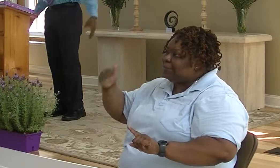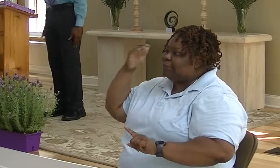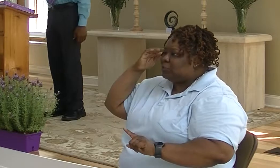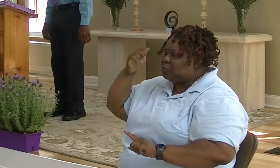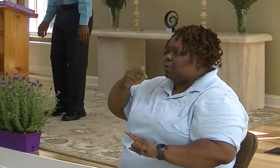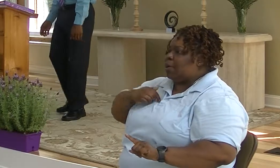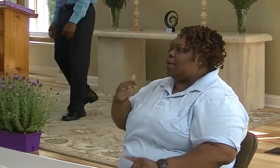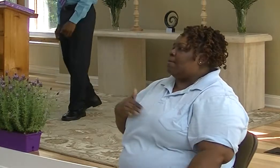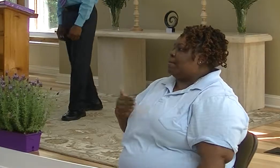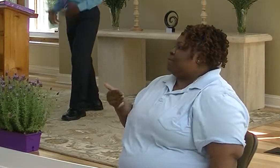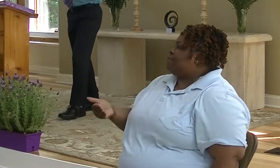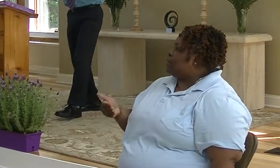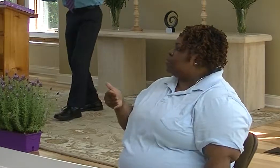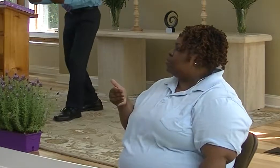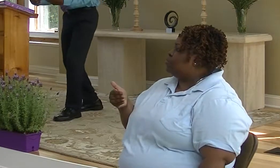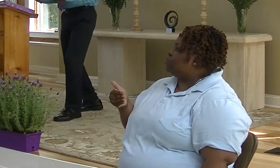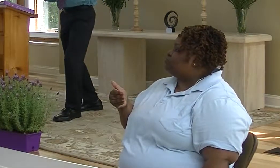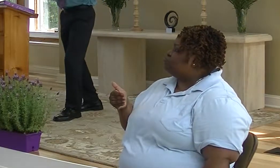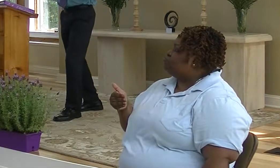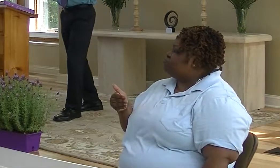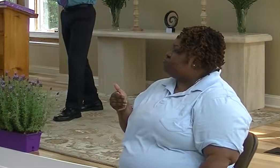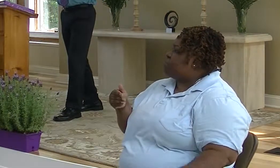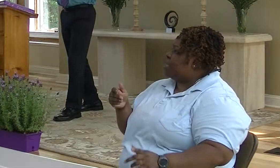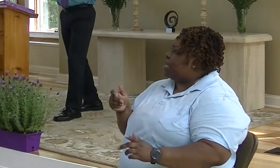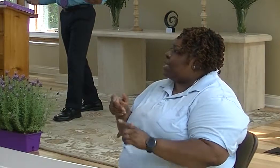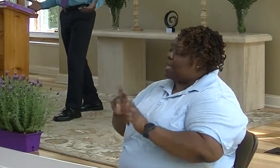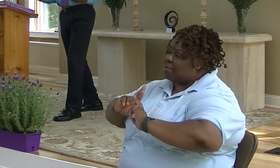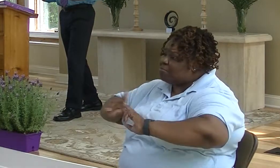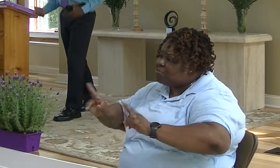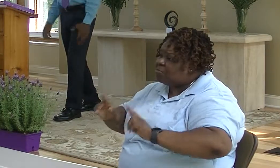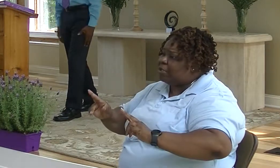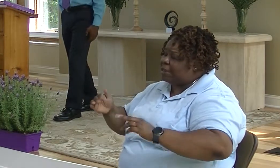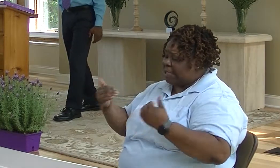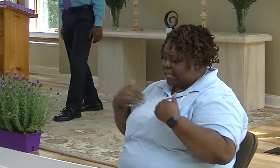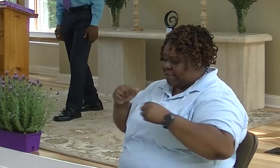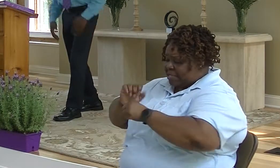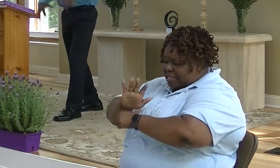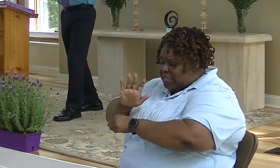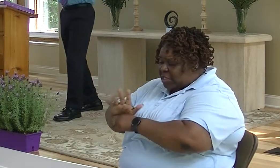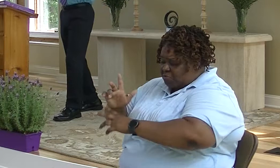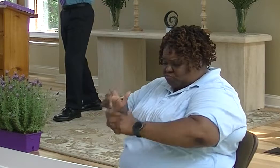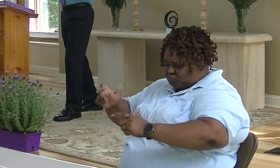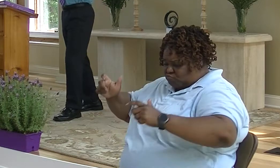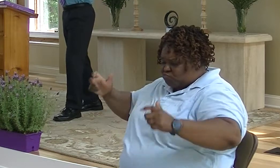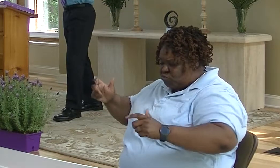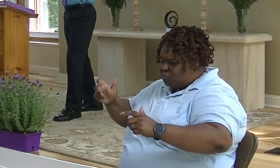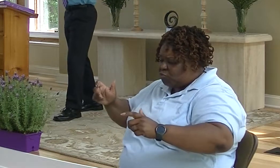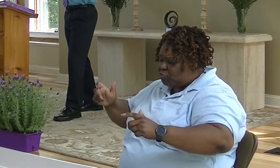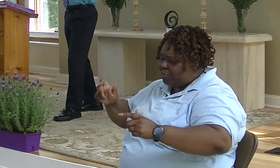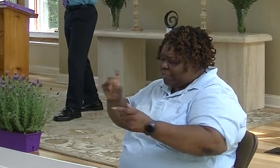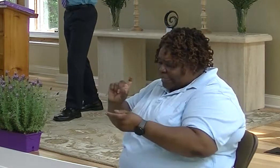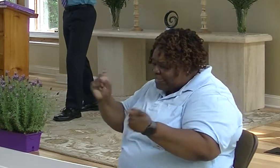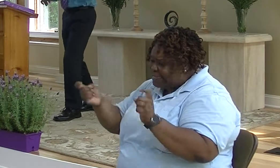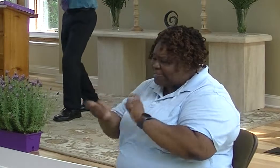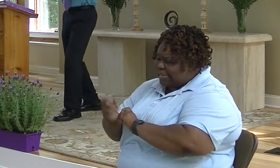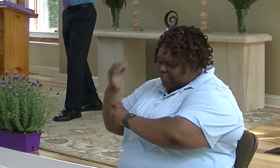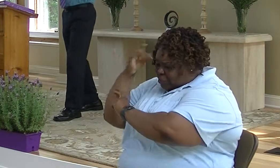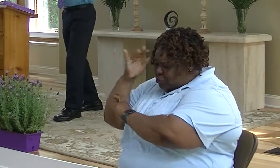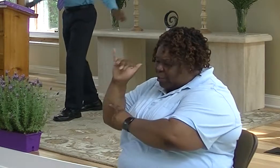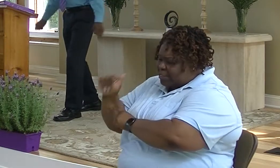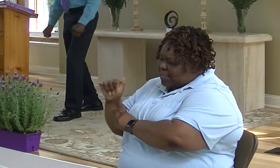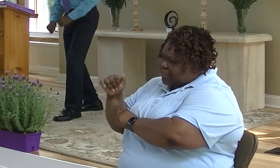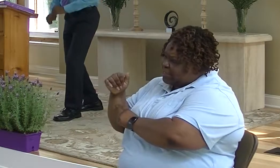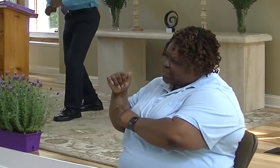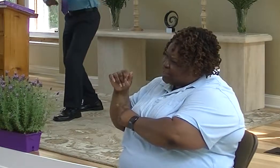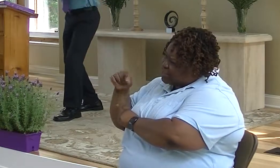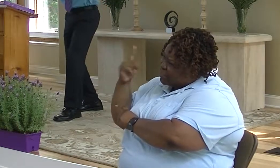I'm available. I'm expansive enough and available enough to say that this infinite power that is all